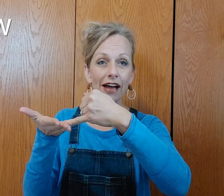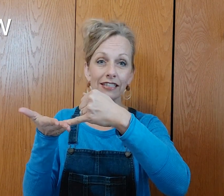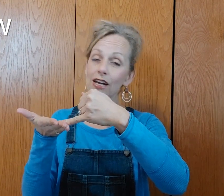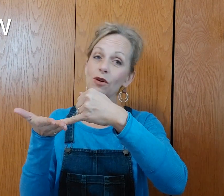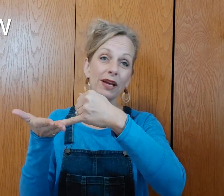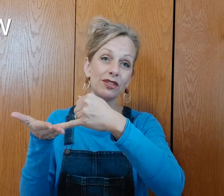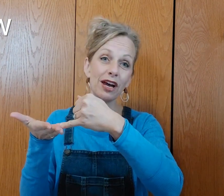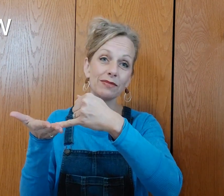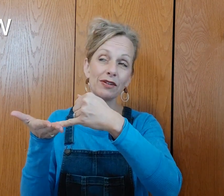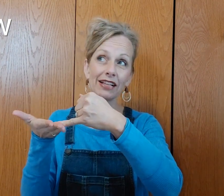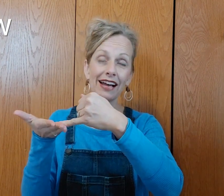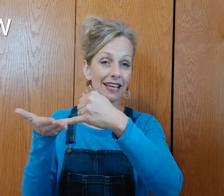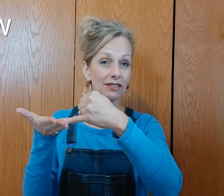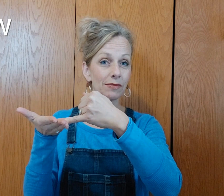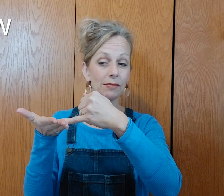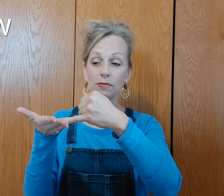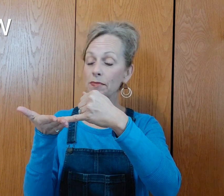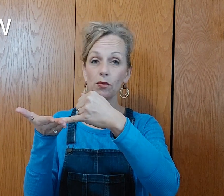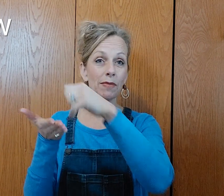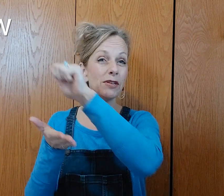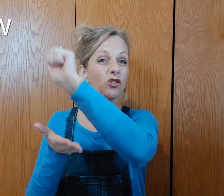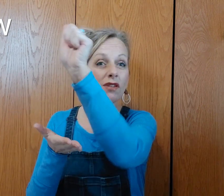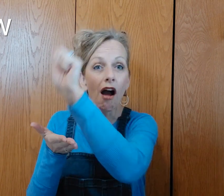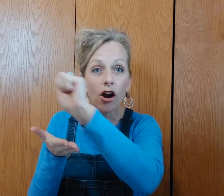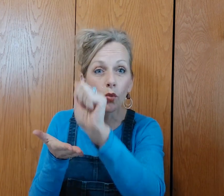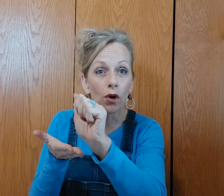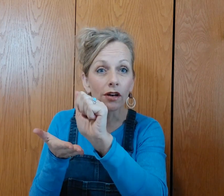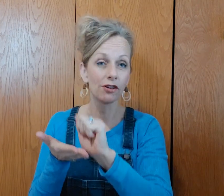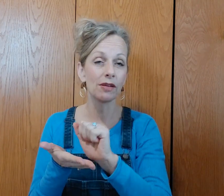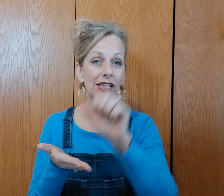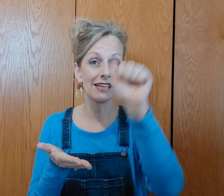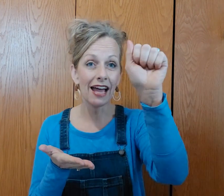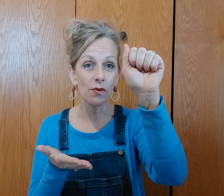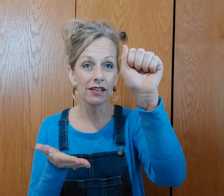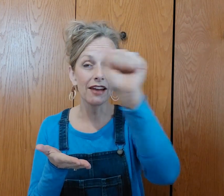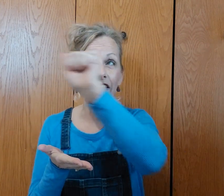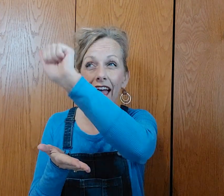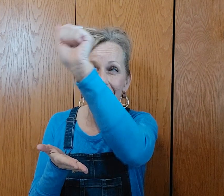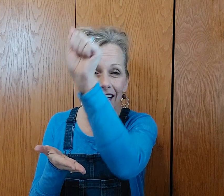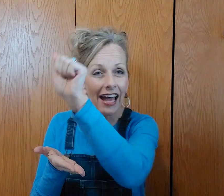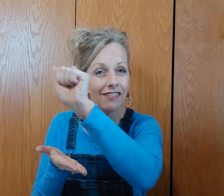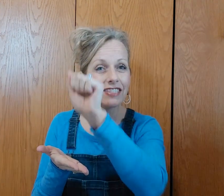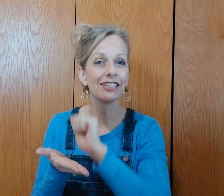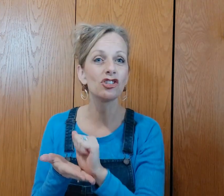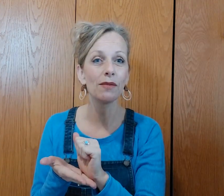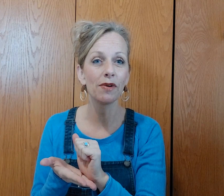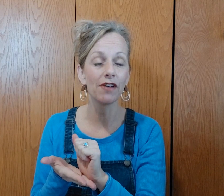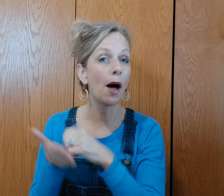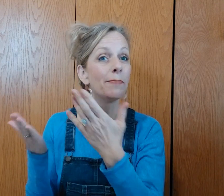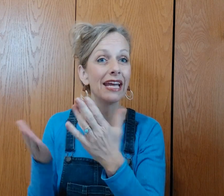it. We also talked about in class how sometimes people would maybe do an artwork or something like that with the letter A, and it kind of is in the shape of a